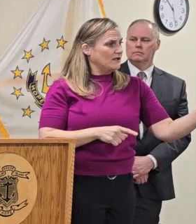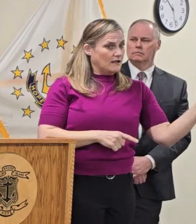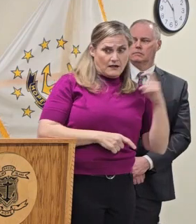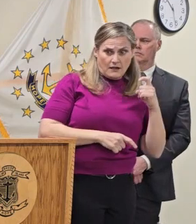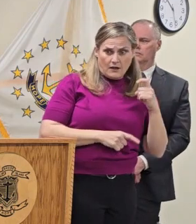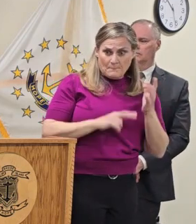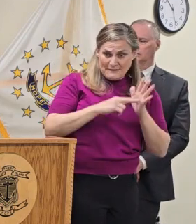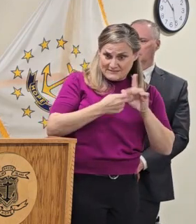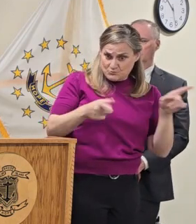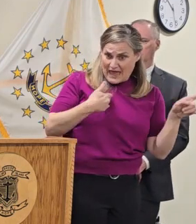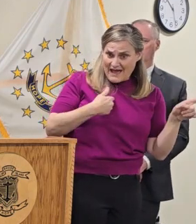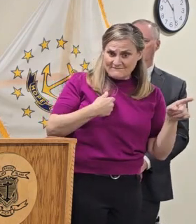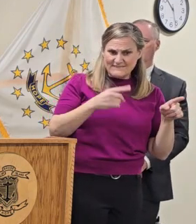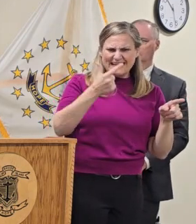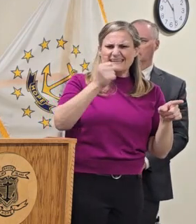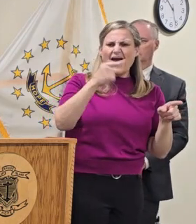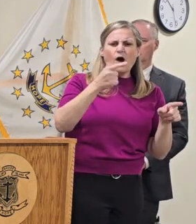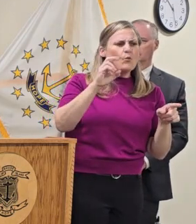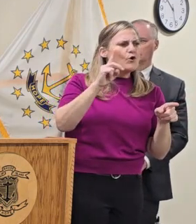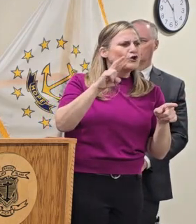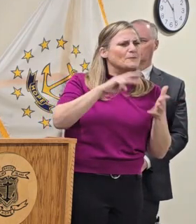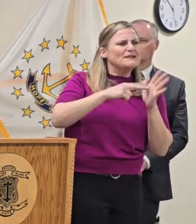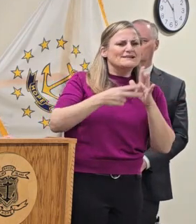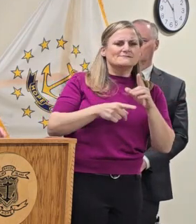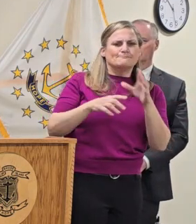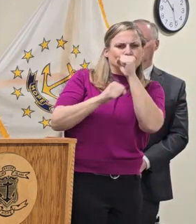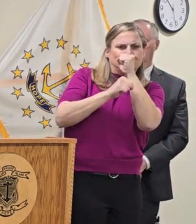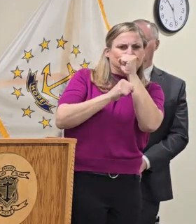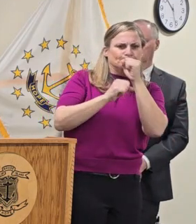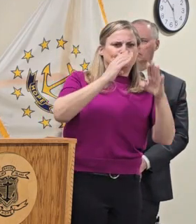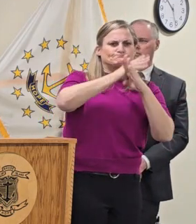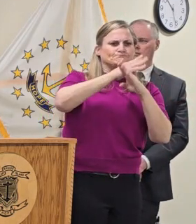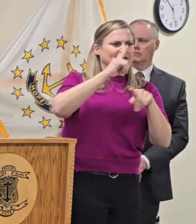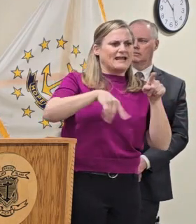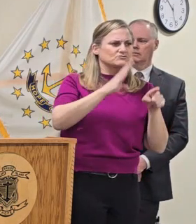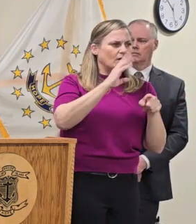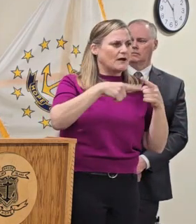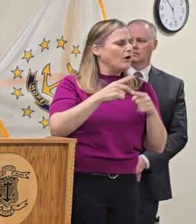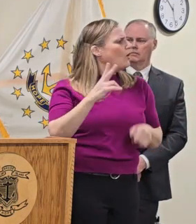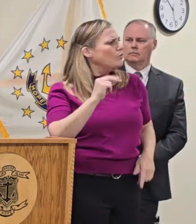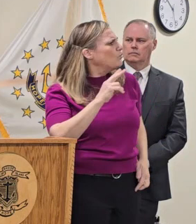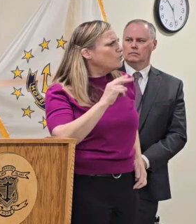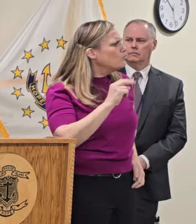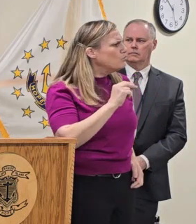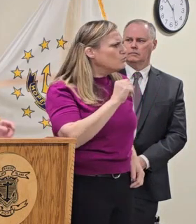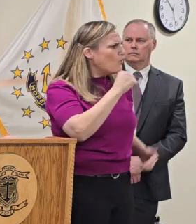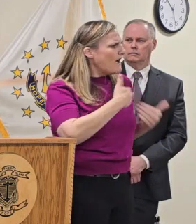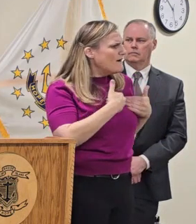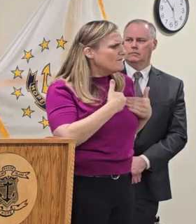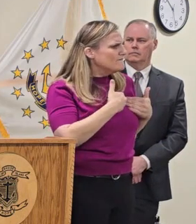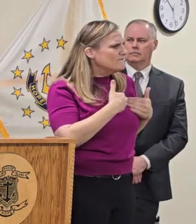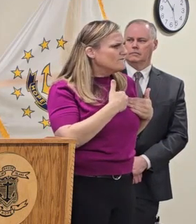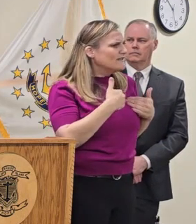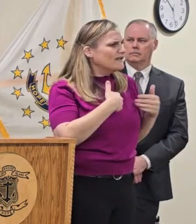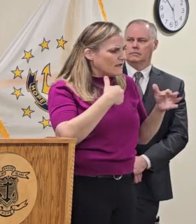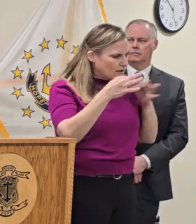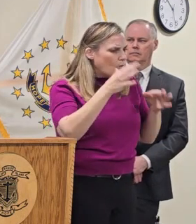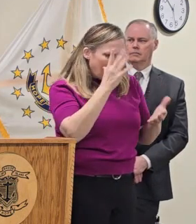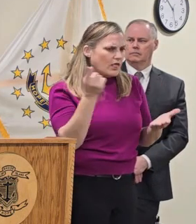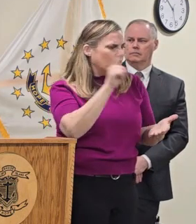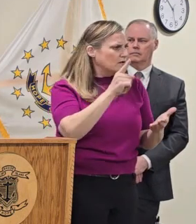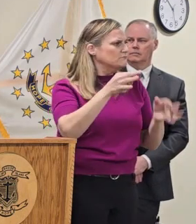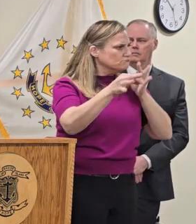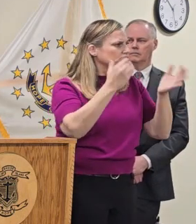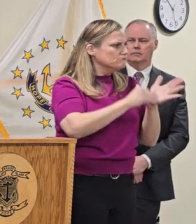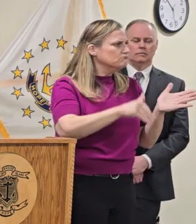Does that mean state government can't talk about this? No, I'm going to be in front of this mic multiple times, and you're going to ask